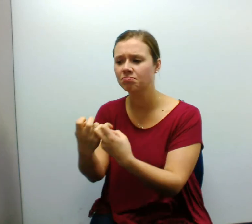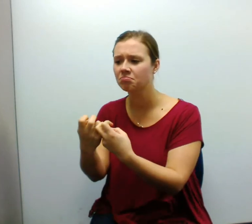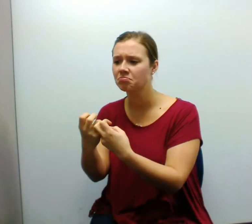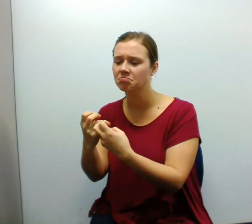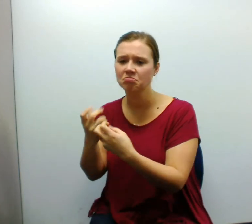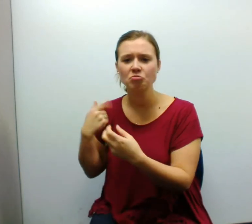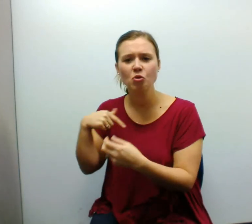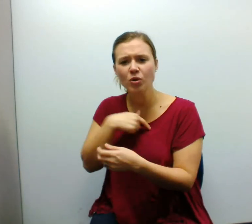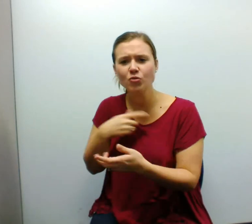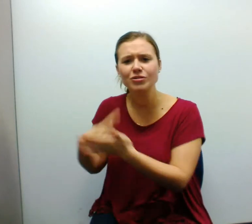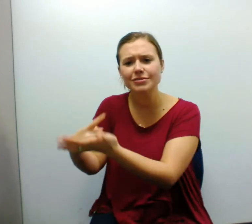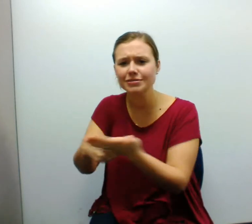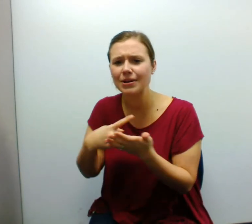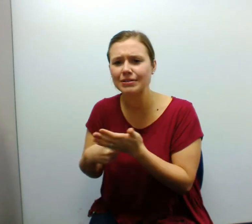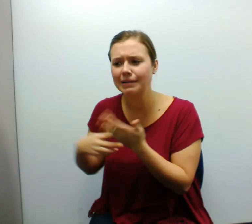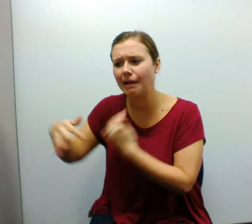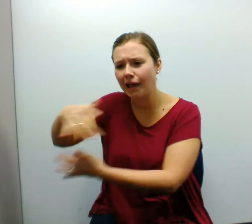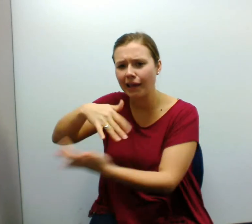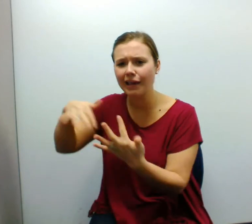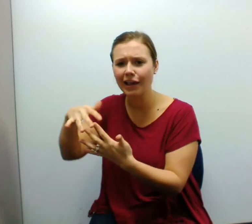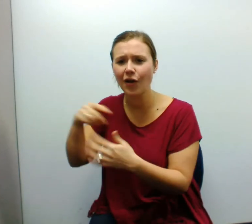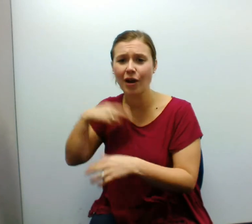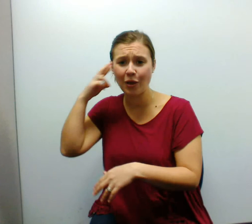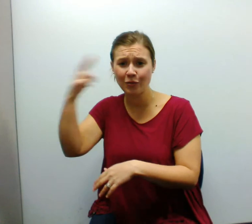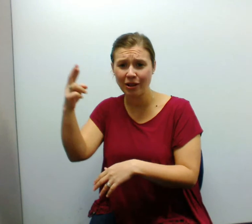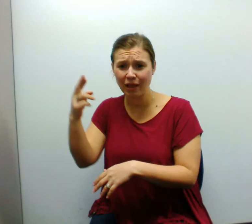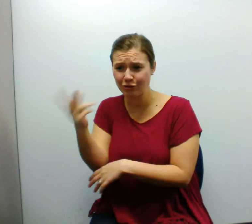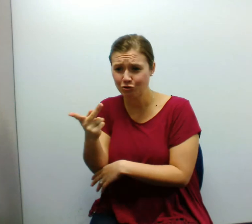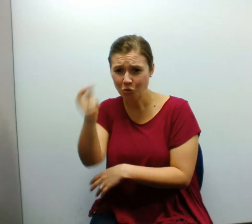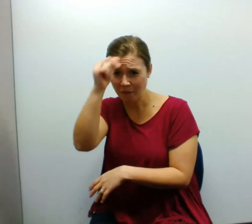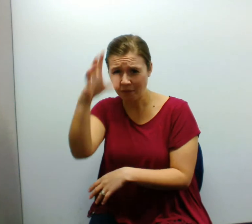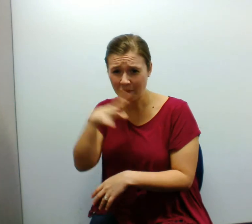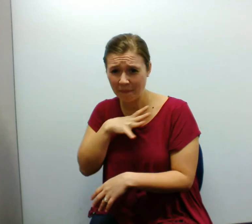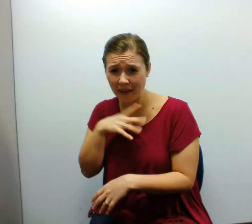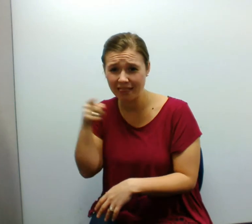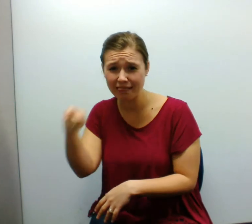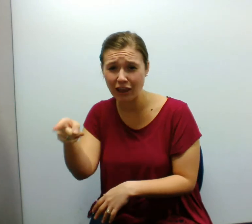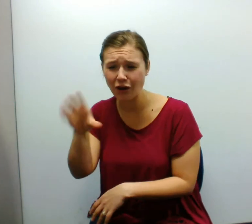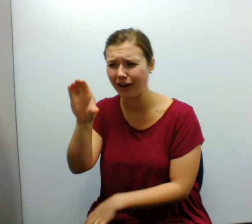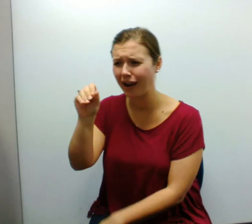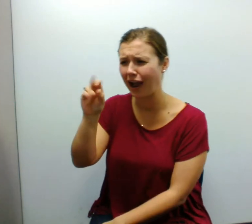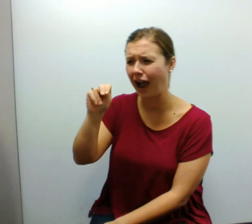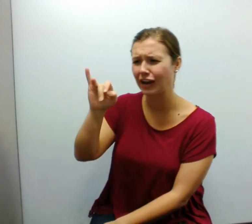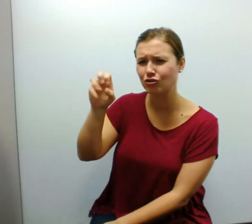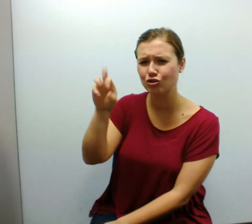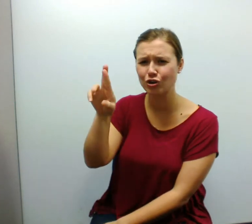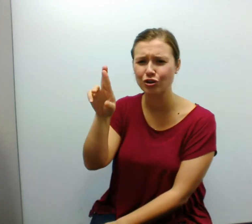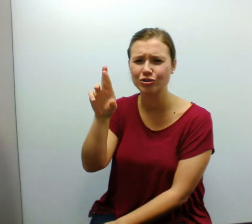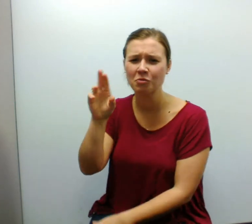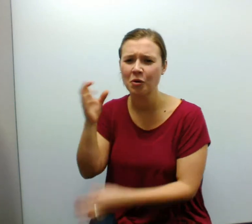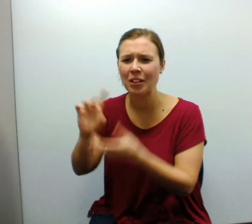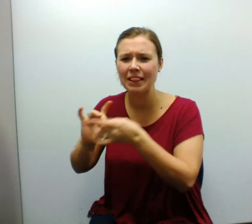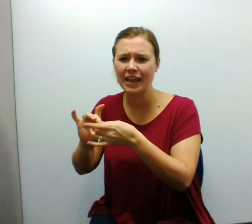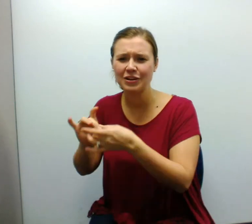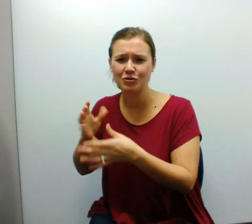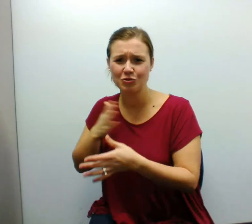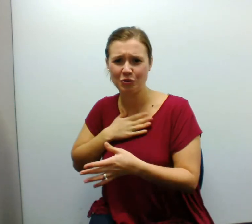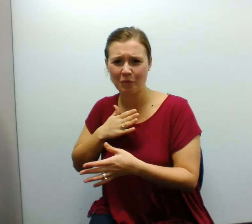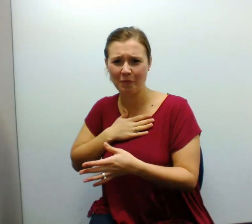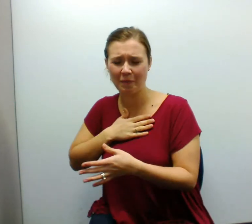those old codgers were related to my grandmother. Who would have known? These guys were my grandmother's